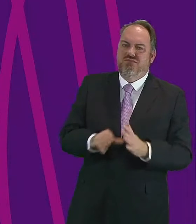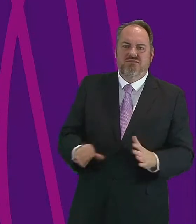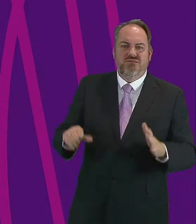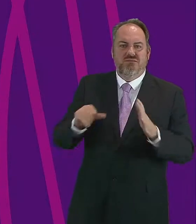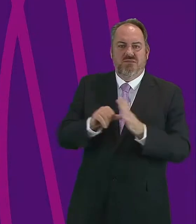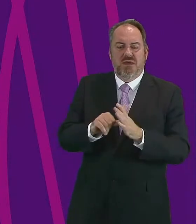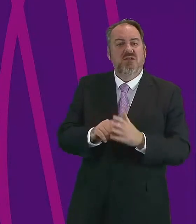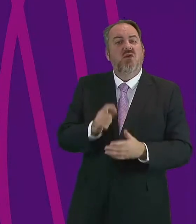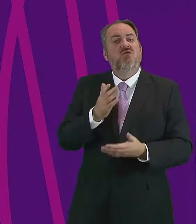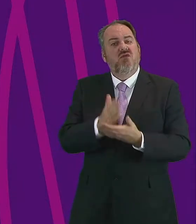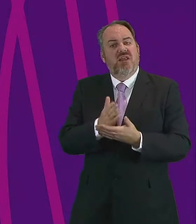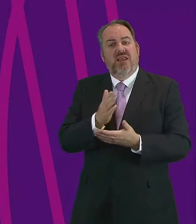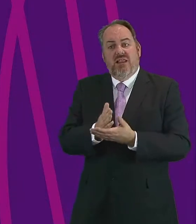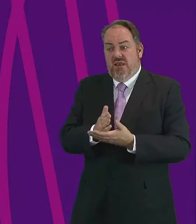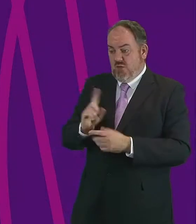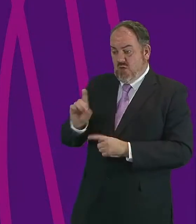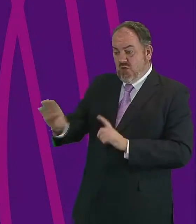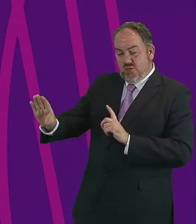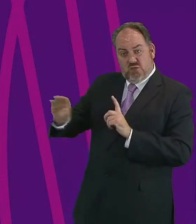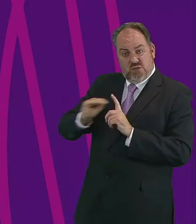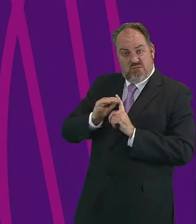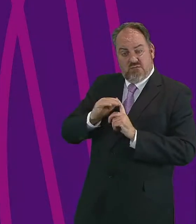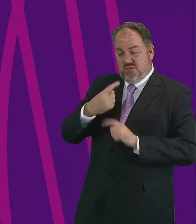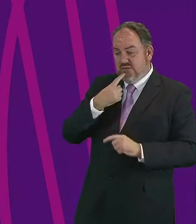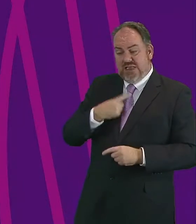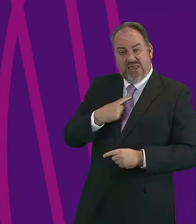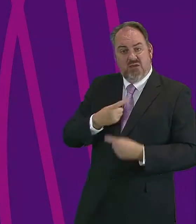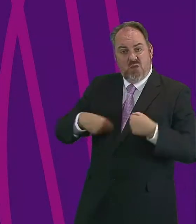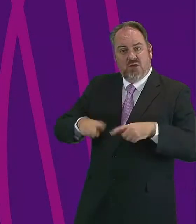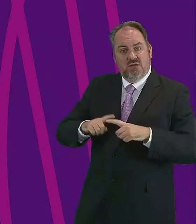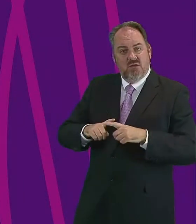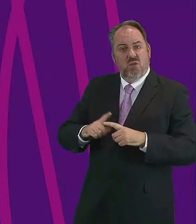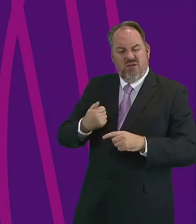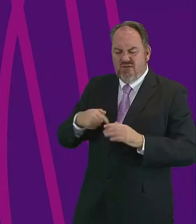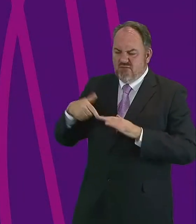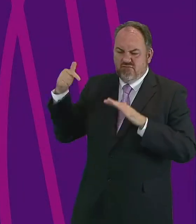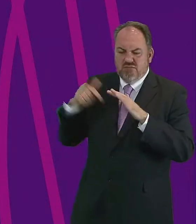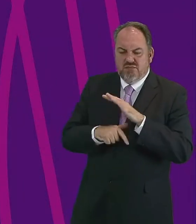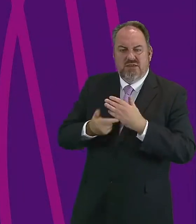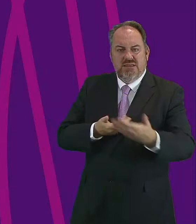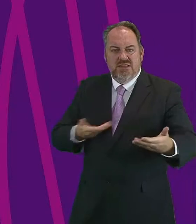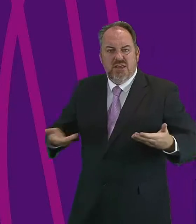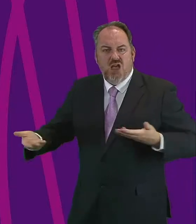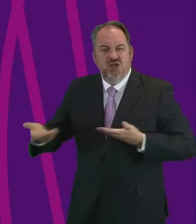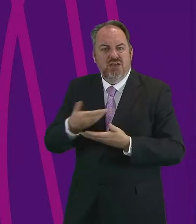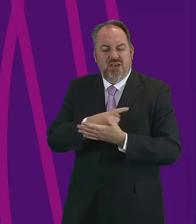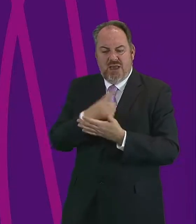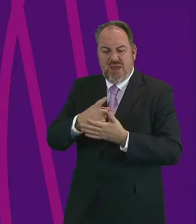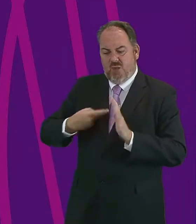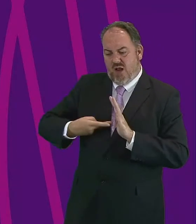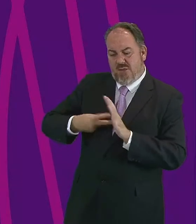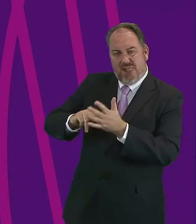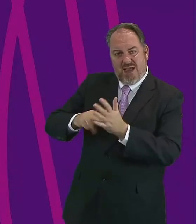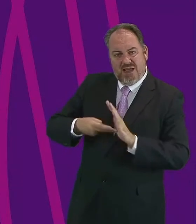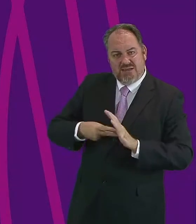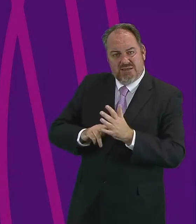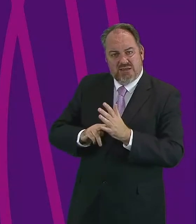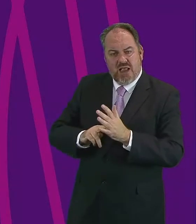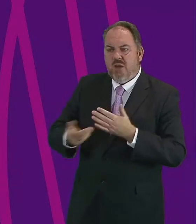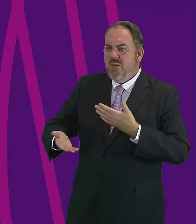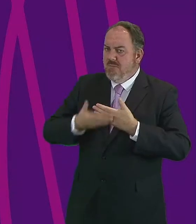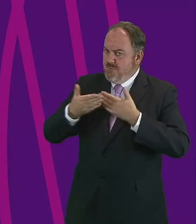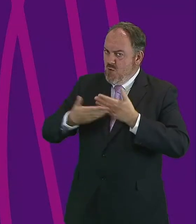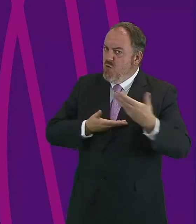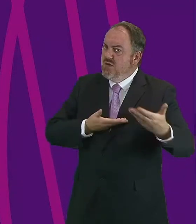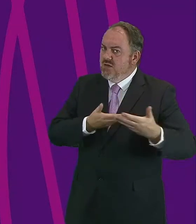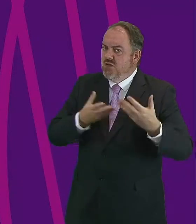Minister indicated that the Cabinet met this morning for a lengthy discussion of where we are now, and there's considerable discussion. The First